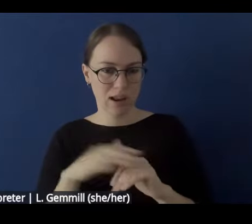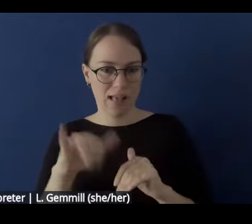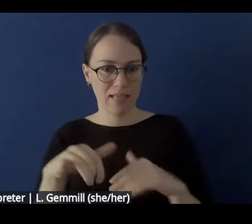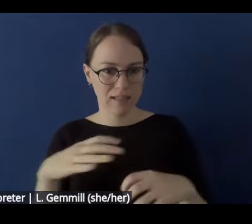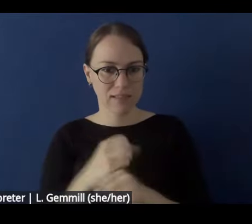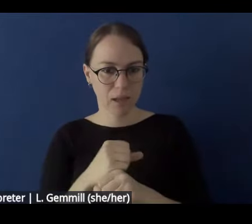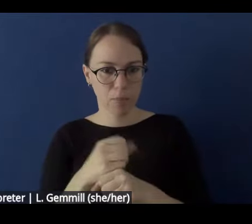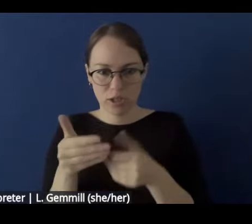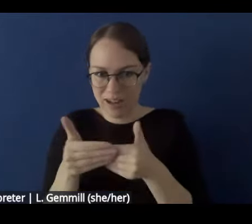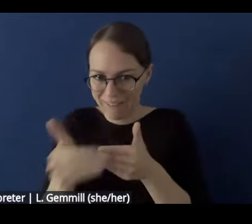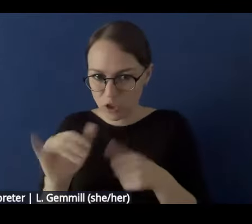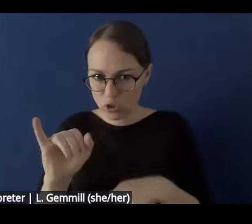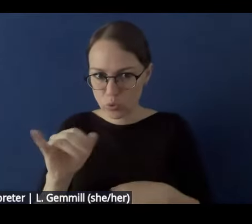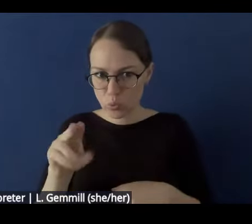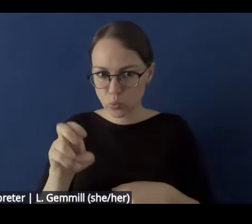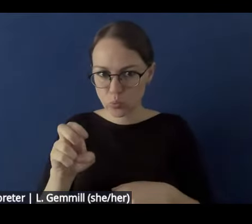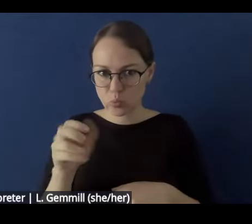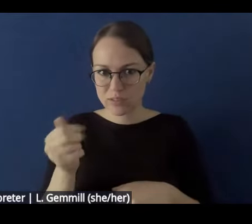16th. The word